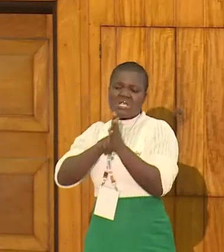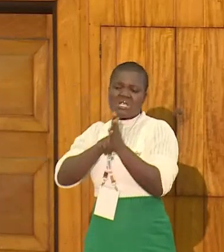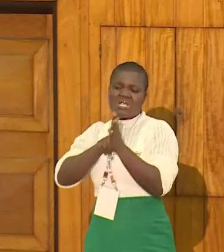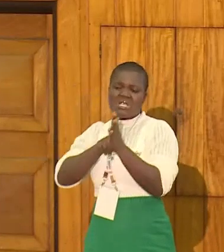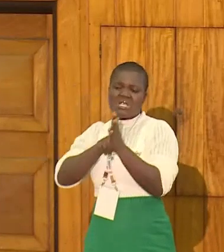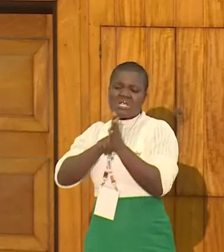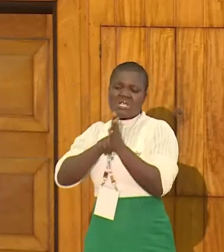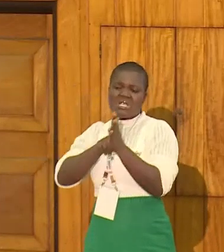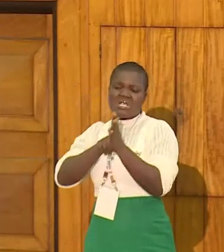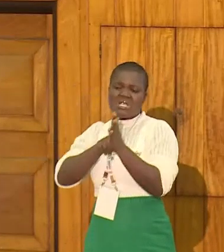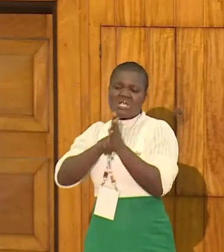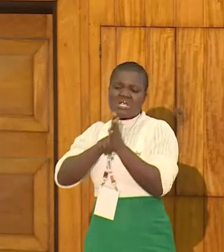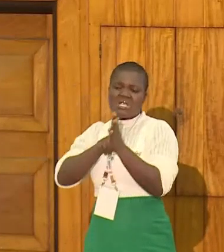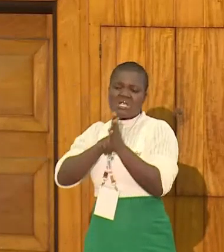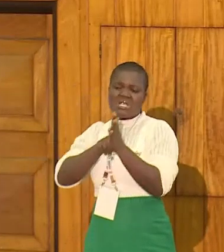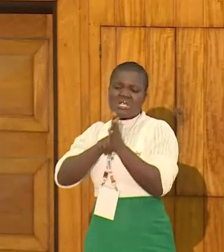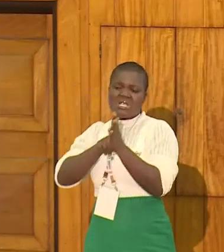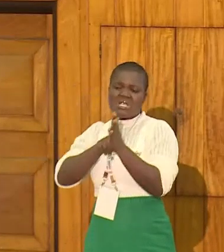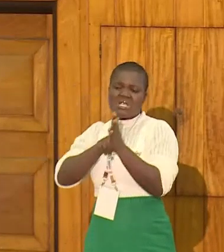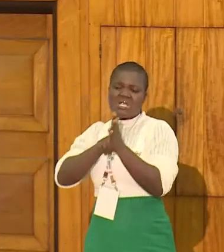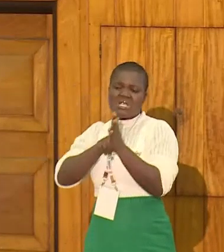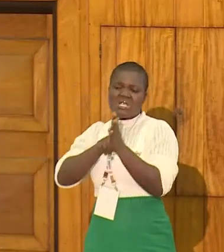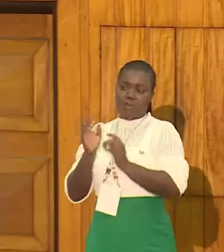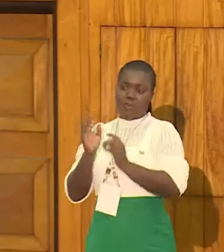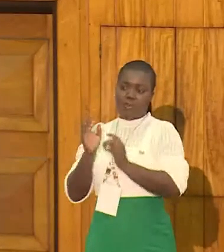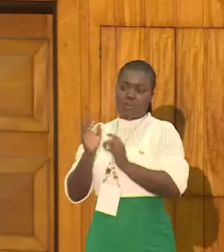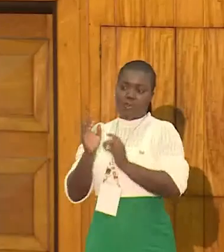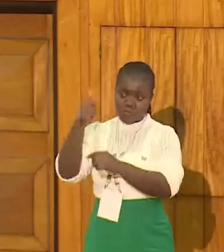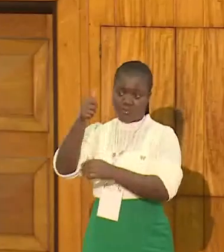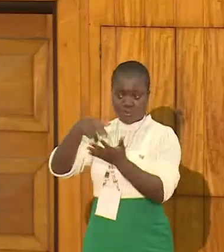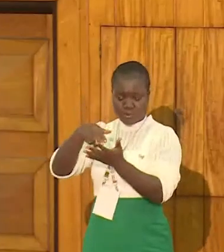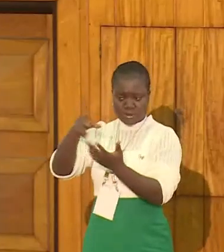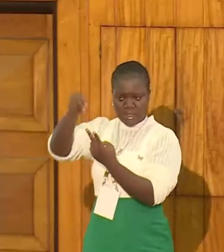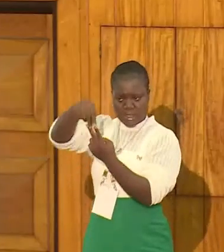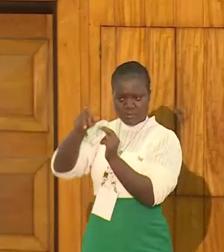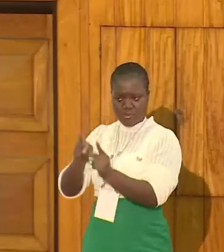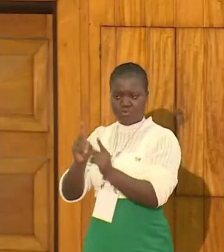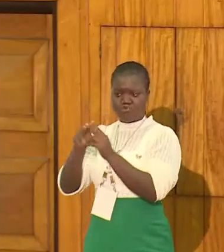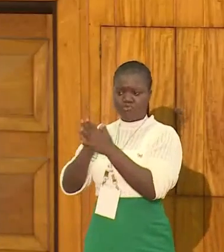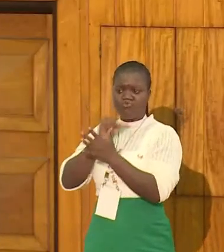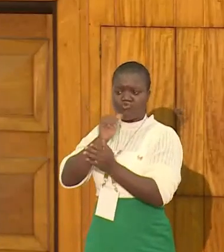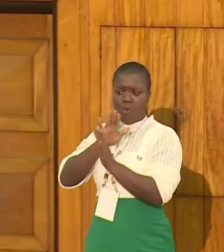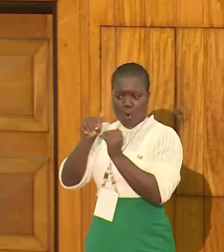part of the problem and then just leave us the dilemma of figuring out how to sustain